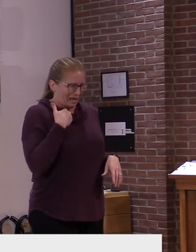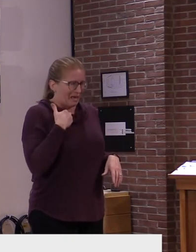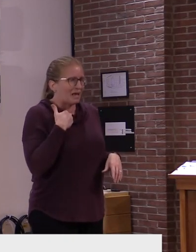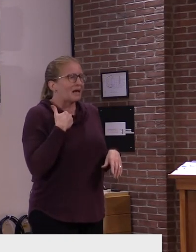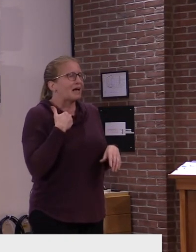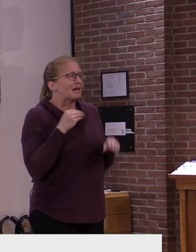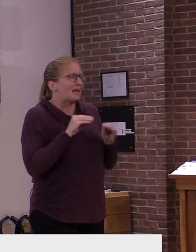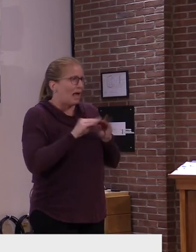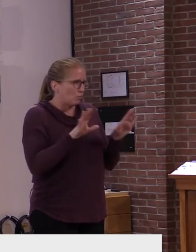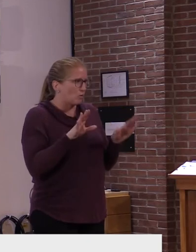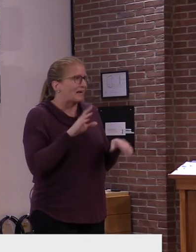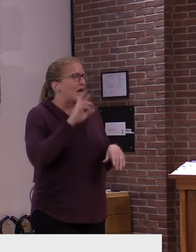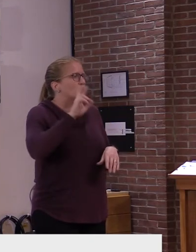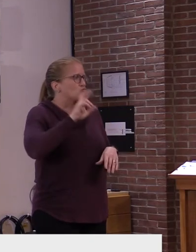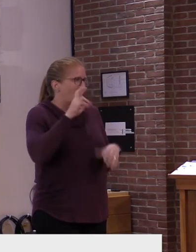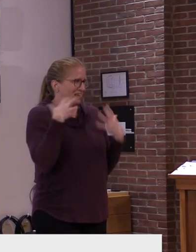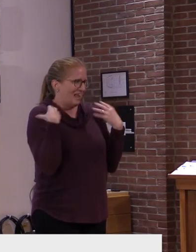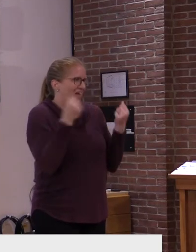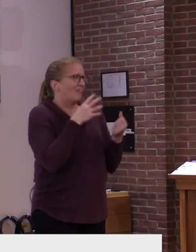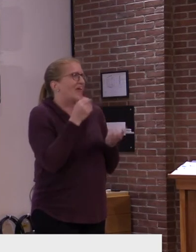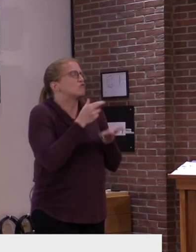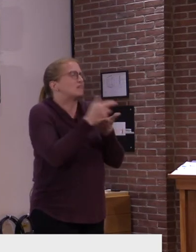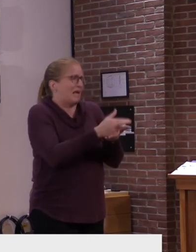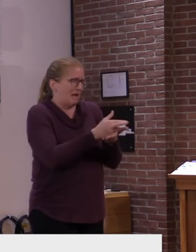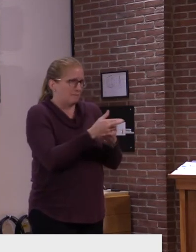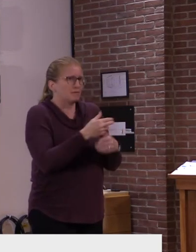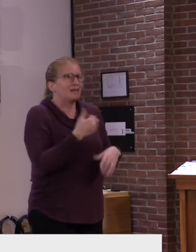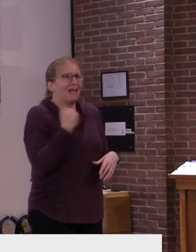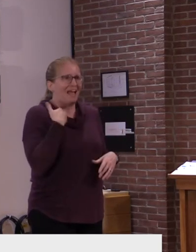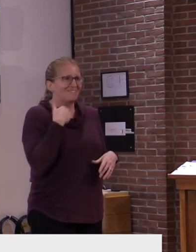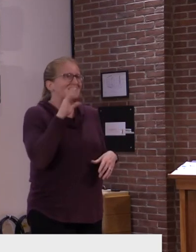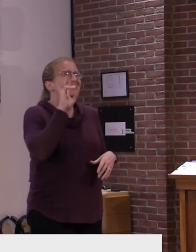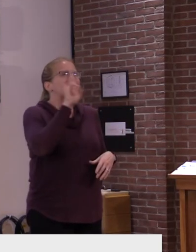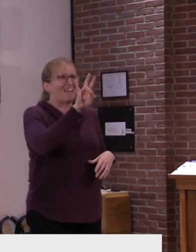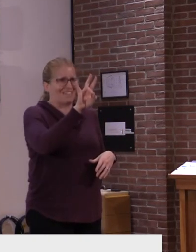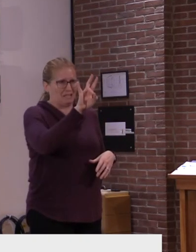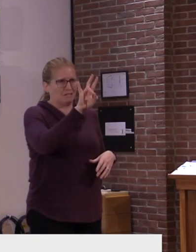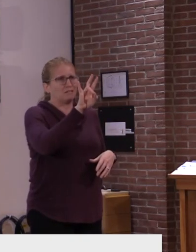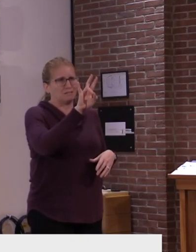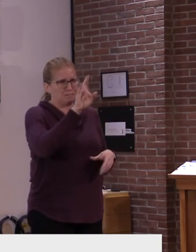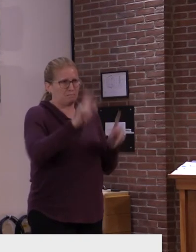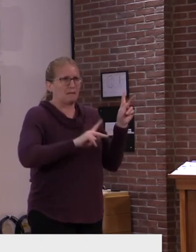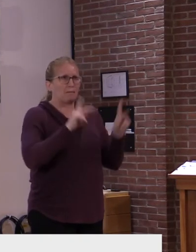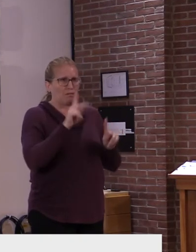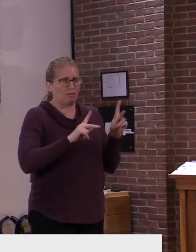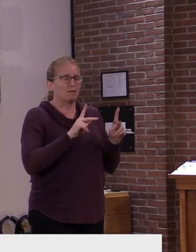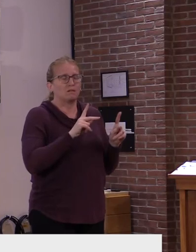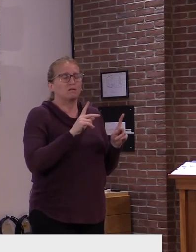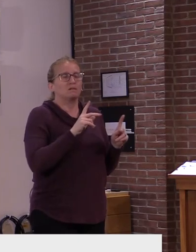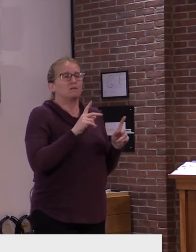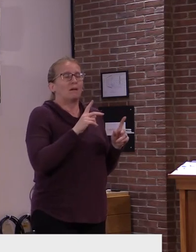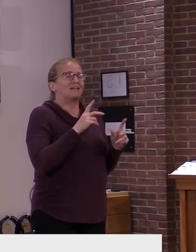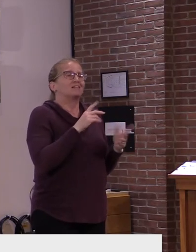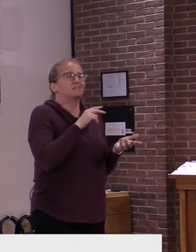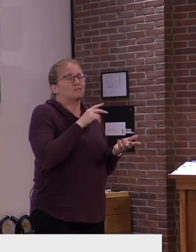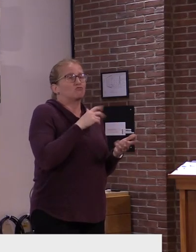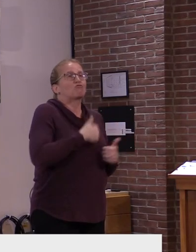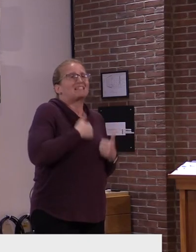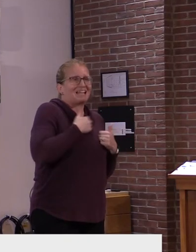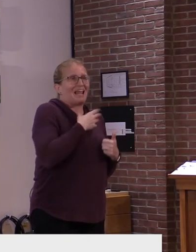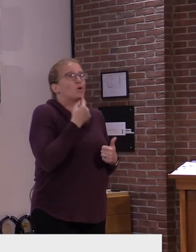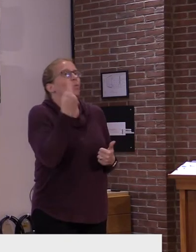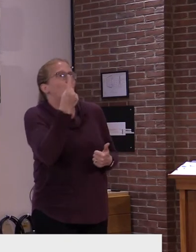Rutland Health and Rehab where there's been 7 positive residents and 1 positive staff. They've started